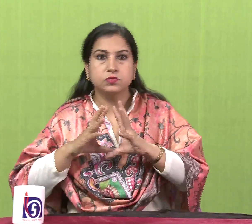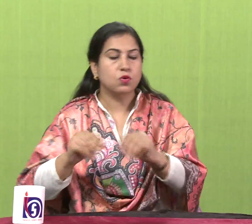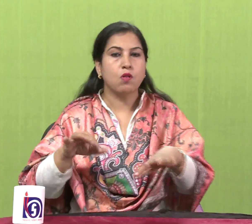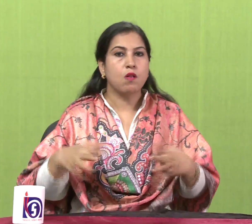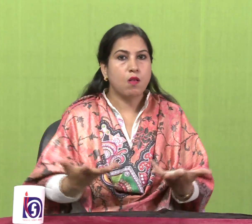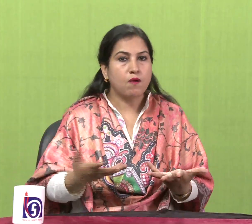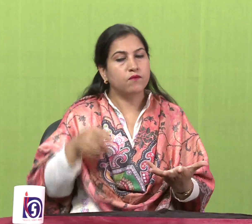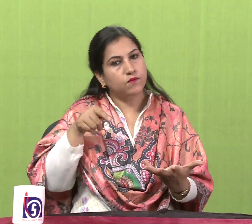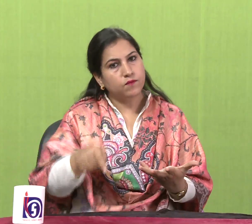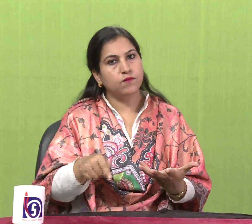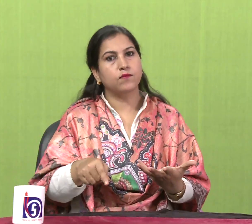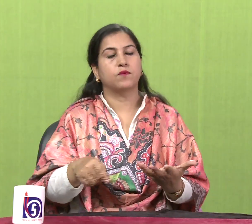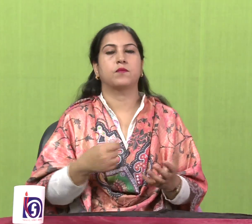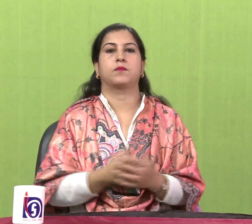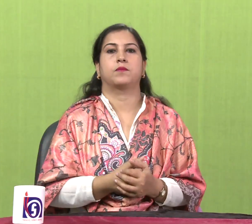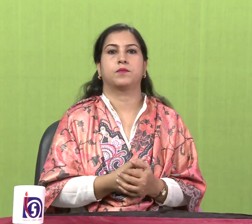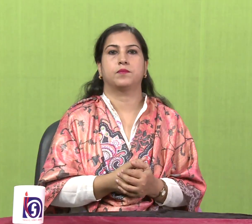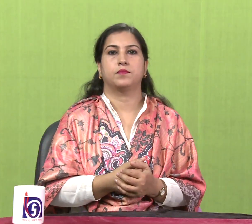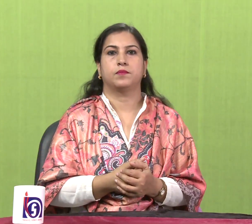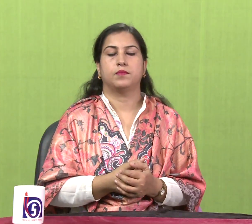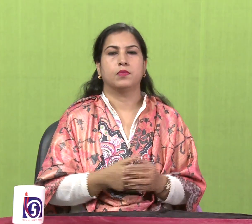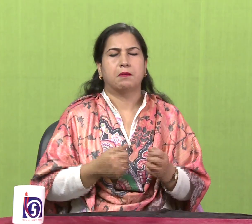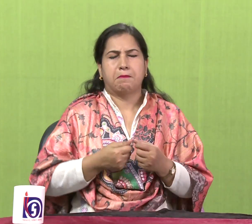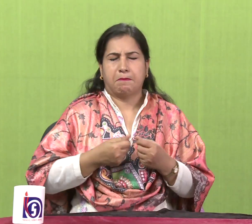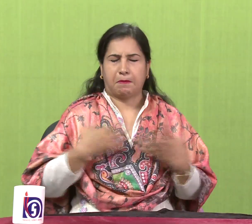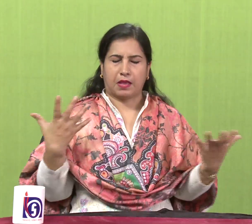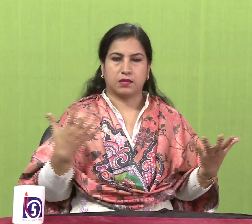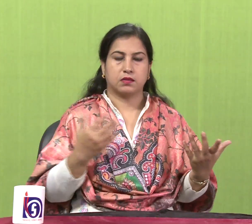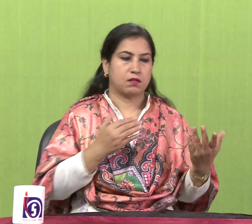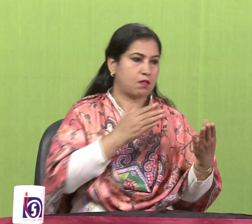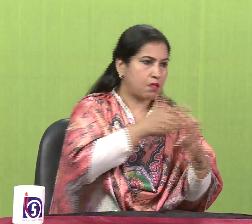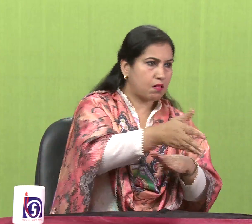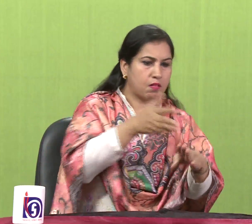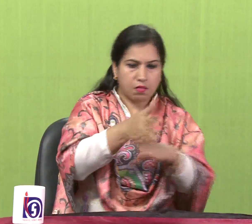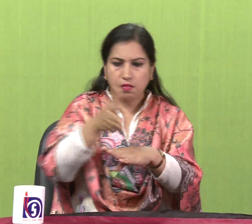created by many kind of disaster.